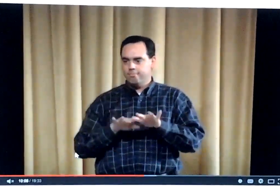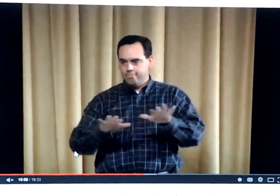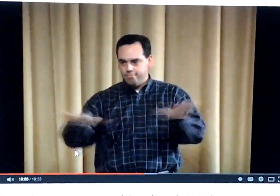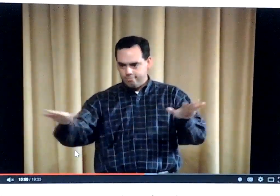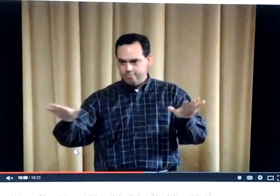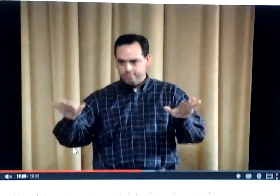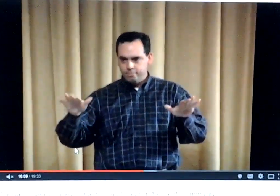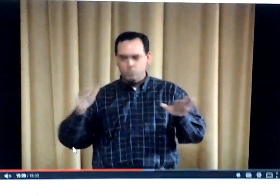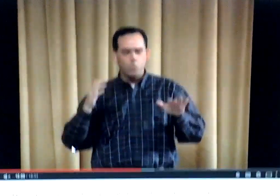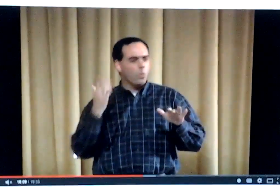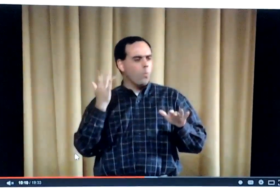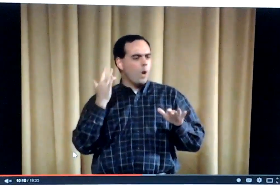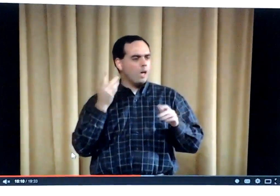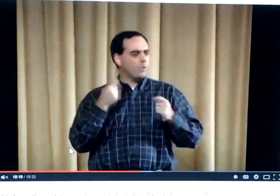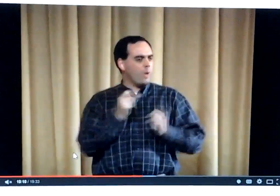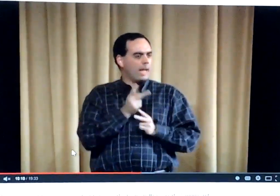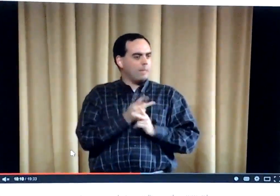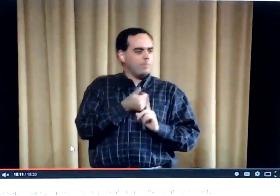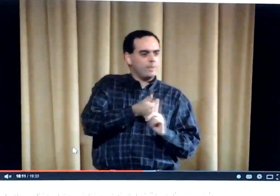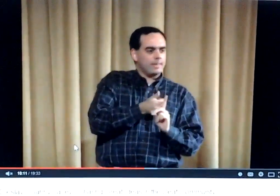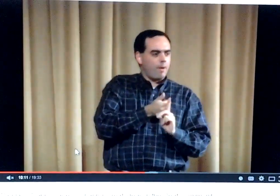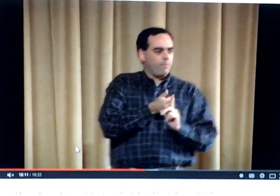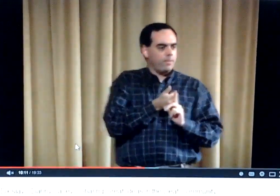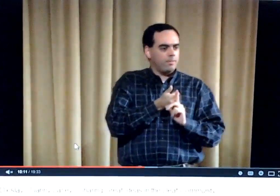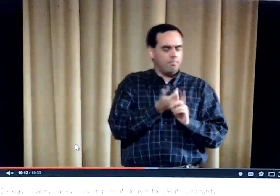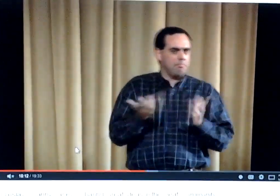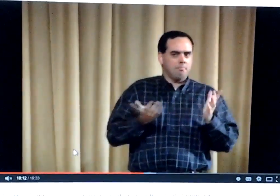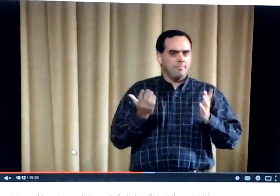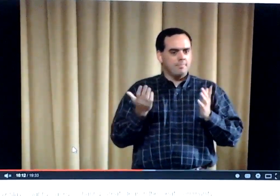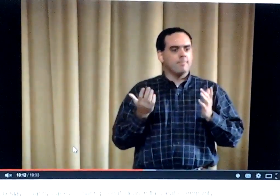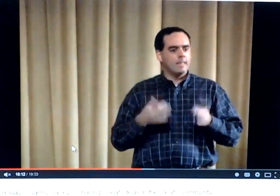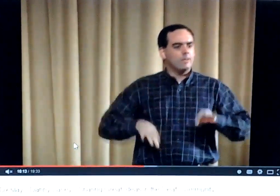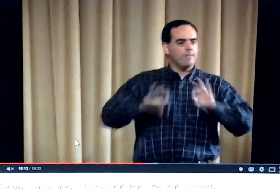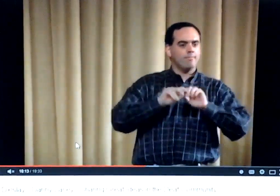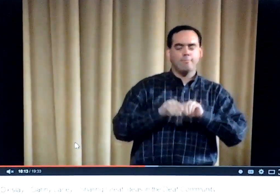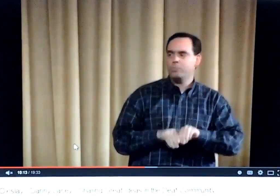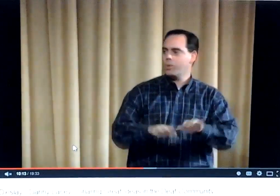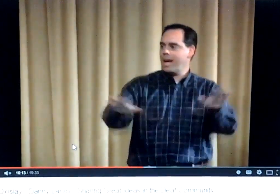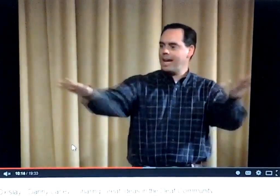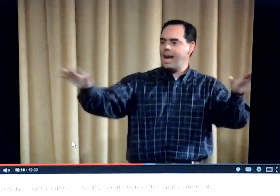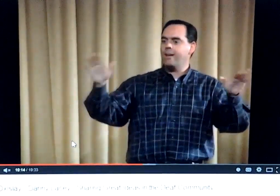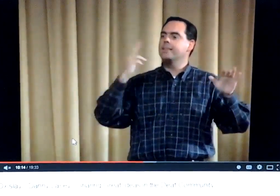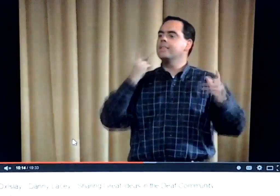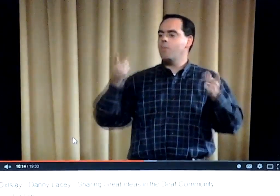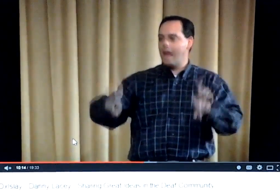that person. So each person has a unique connection with each person.